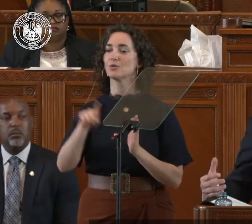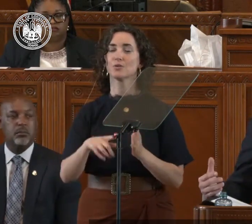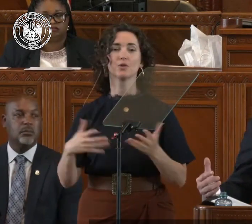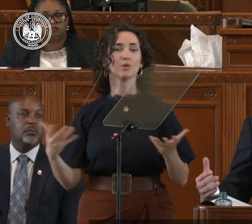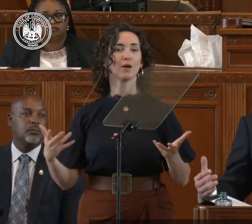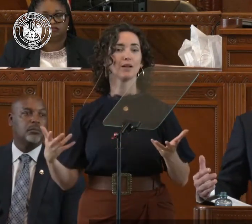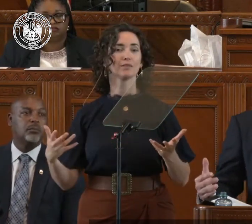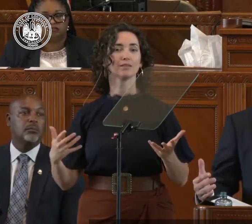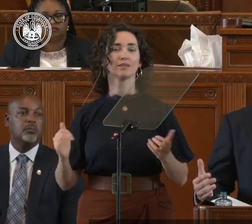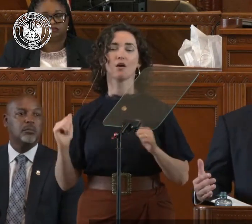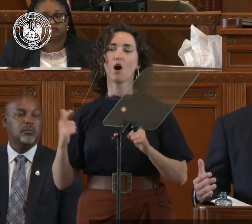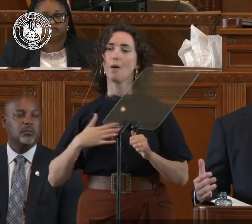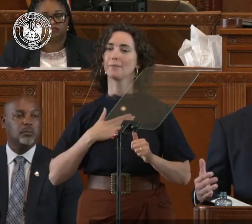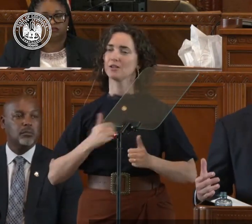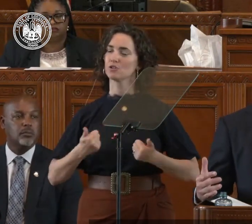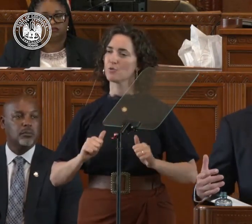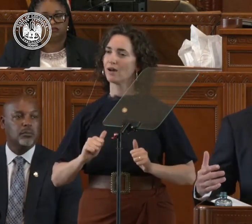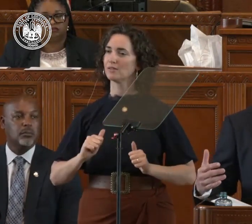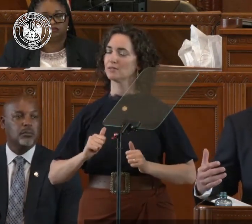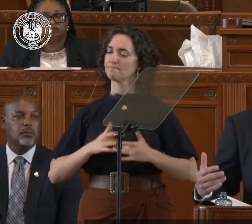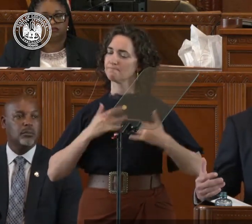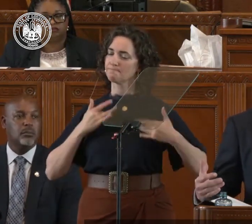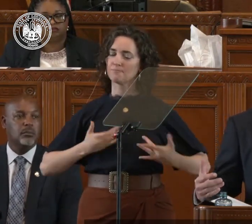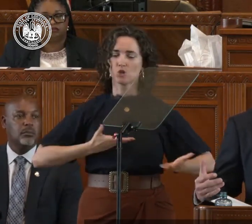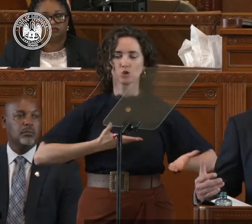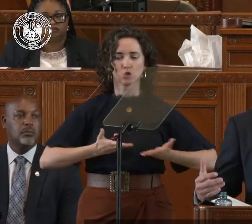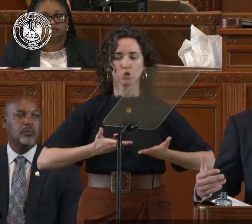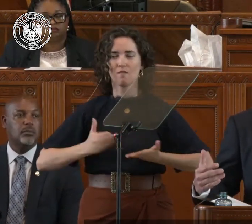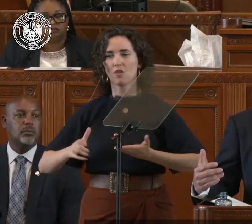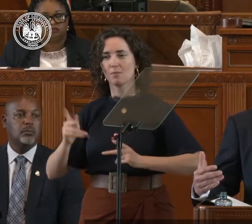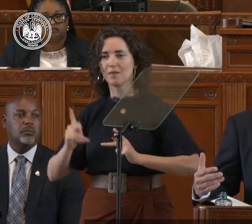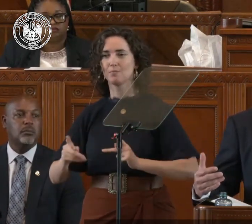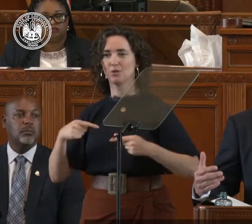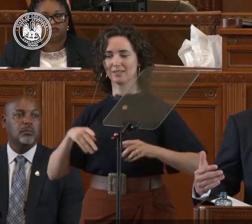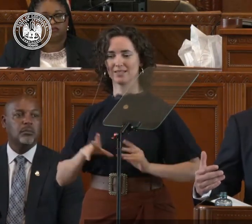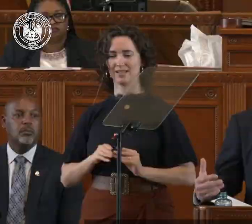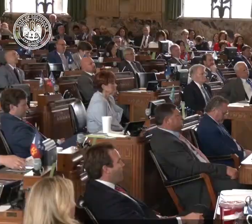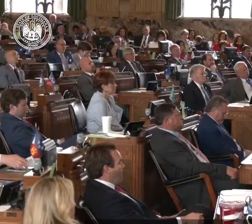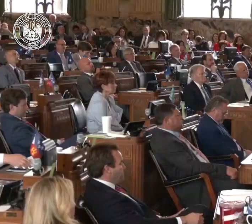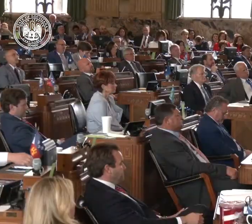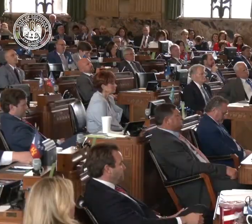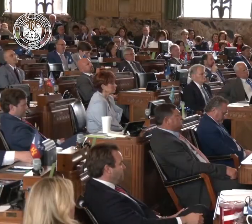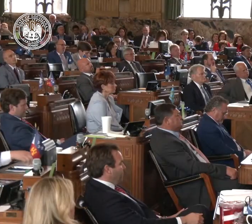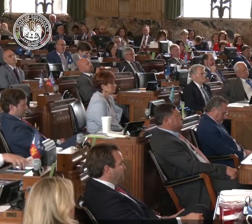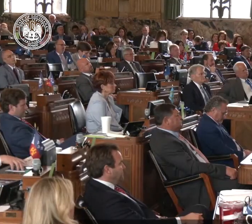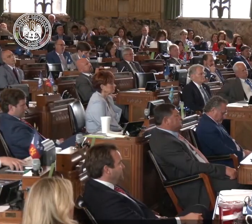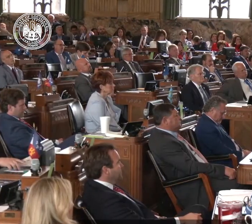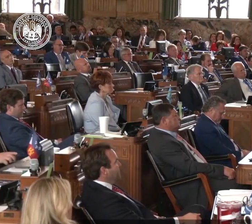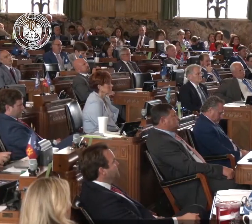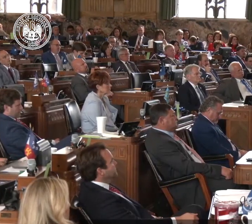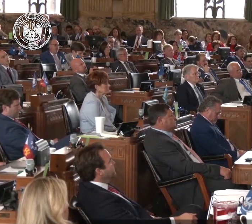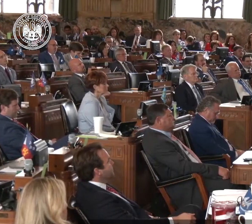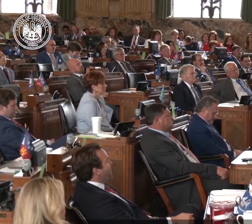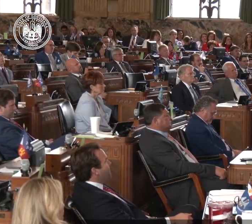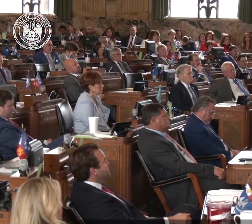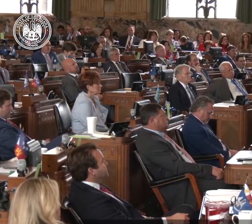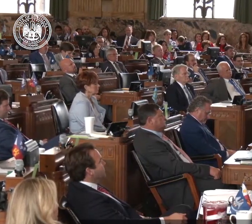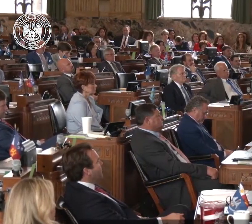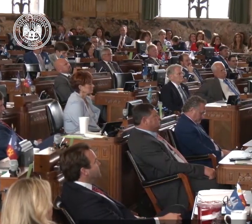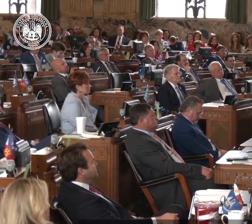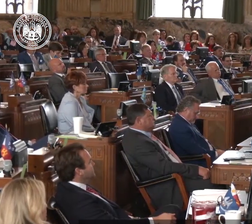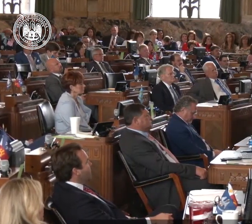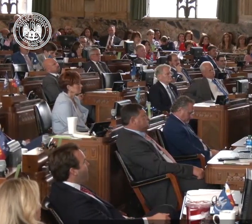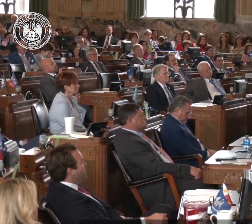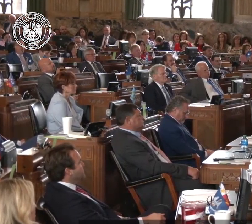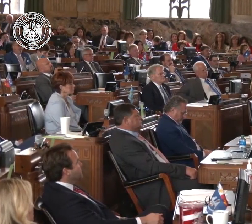Let's all strive to be good and faithful servants this session and for the remainder of this term. Let's put our brothers and sisters